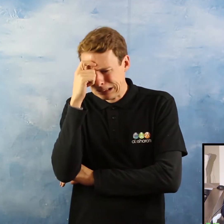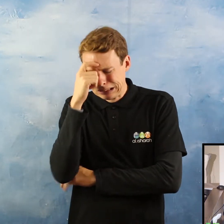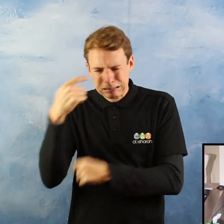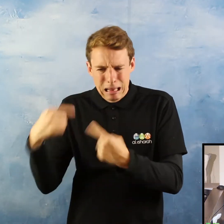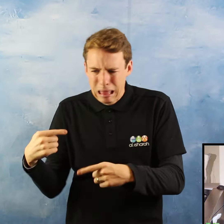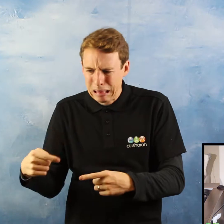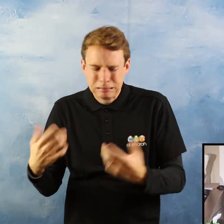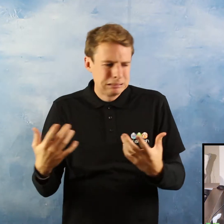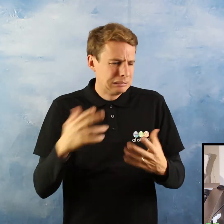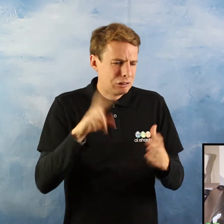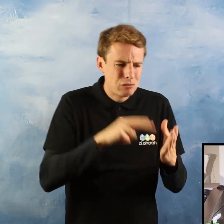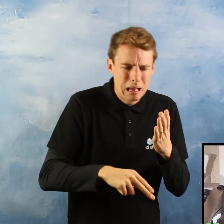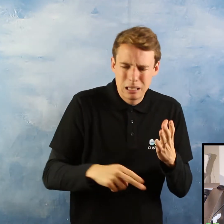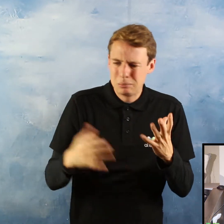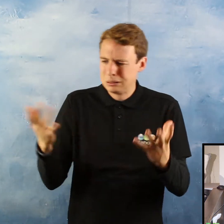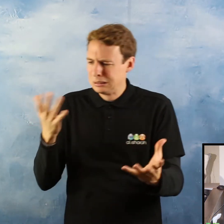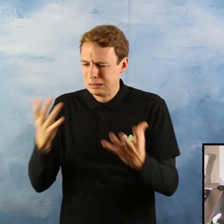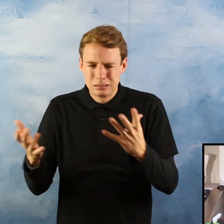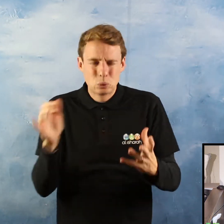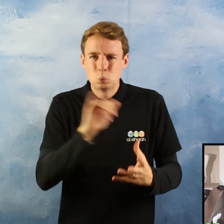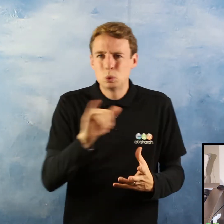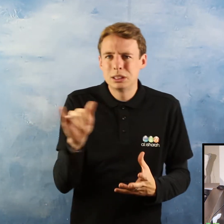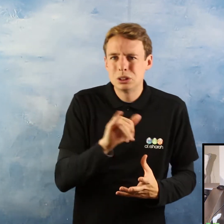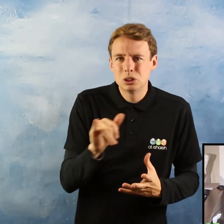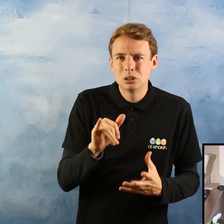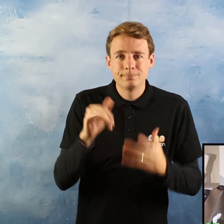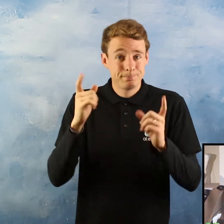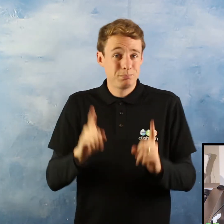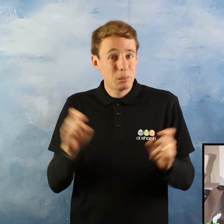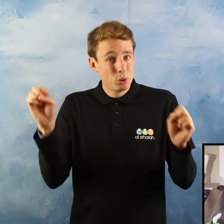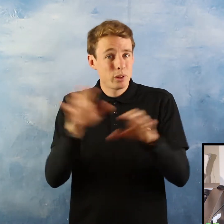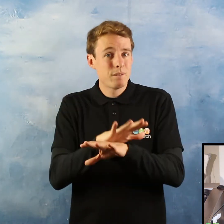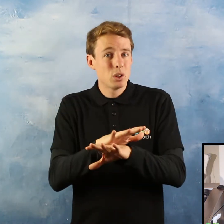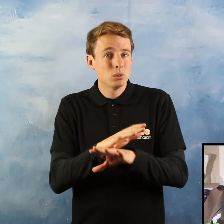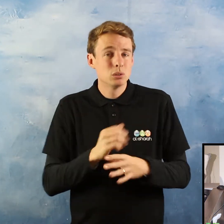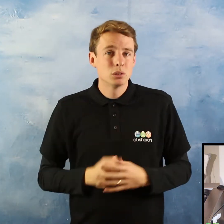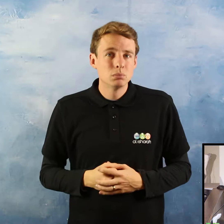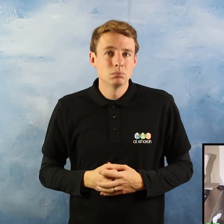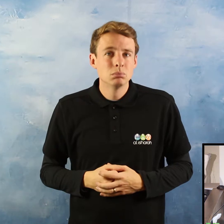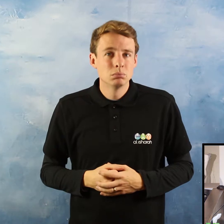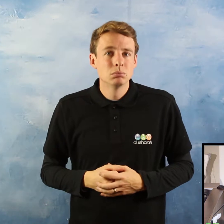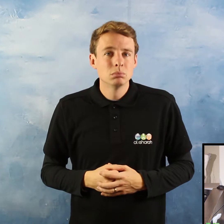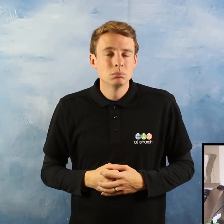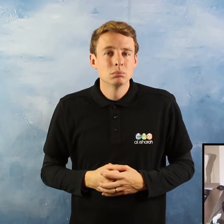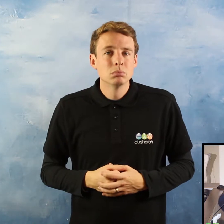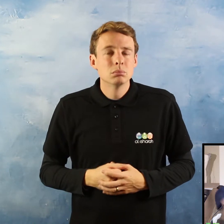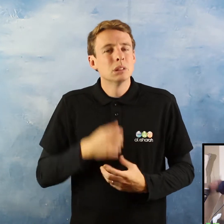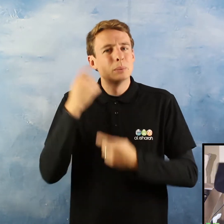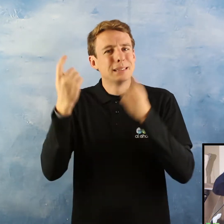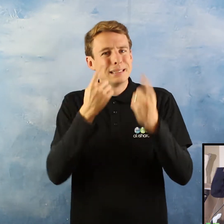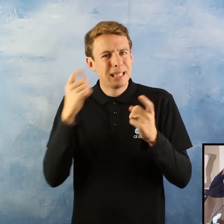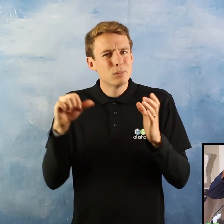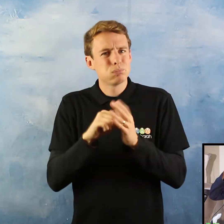came, halal or haram, confused. And this confusion creates problem for us and pushes